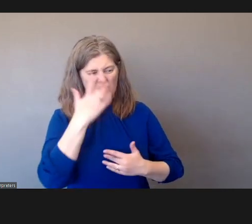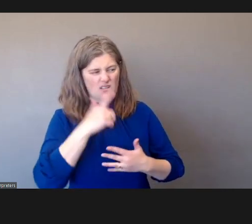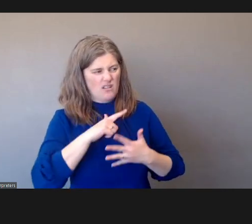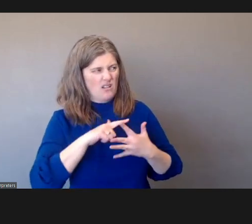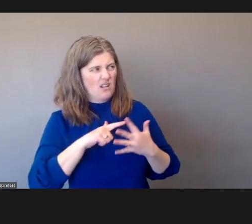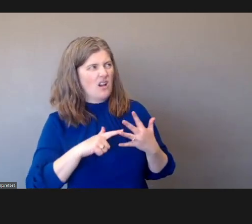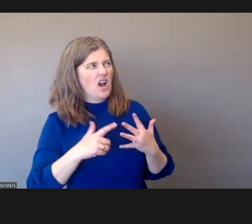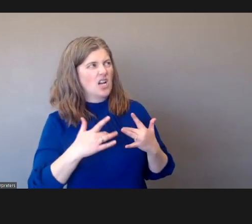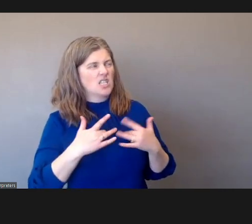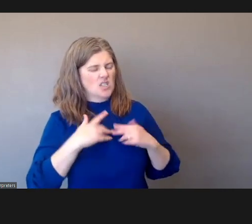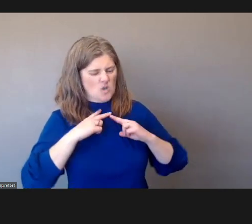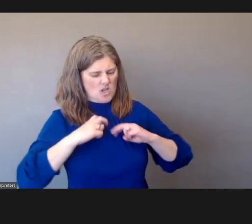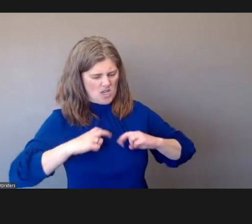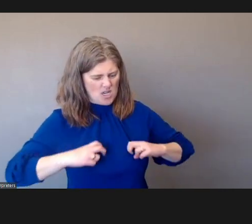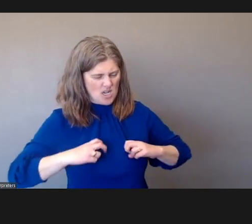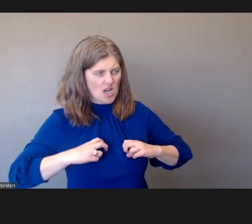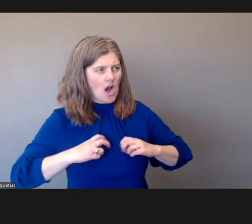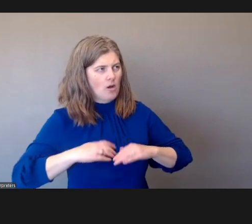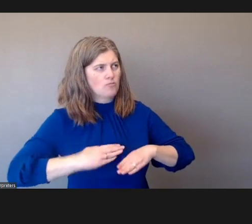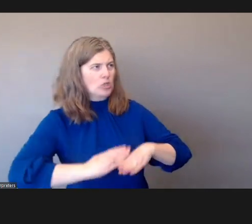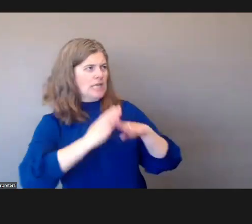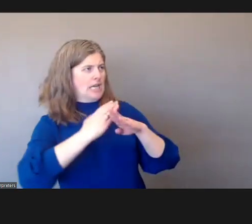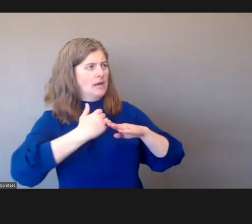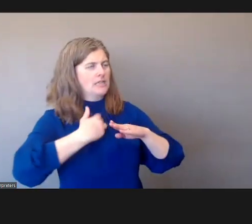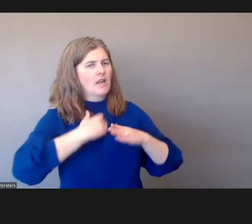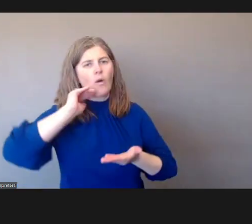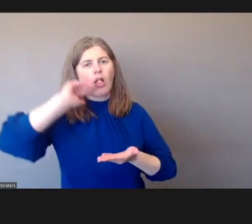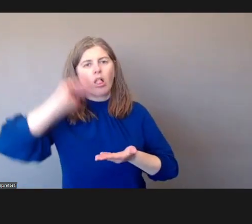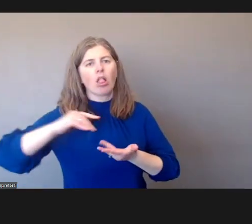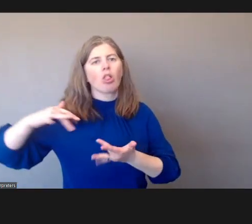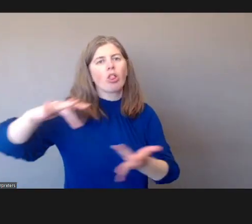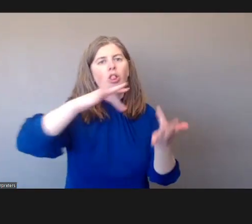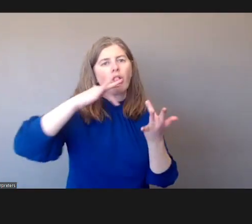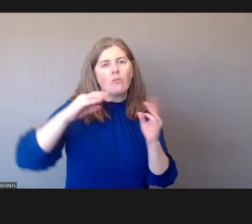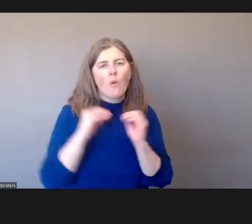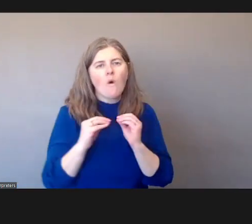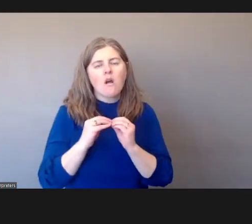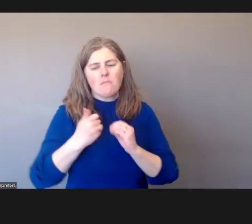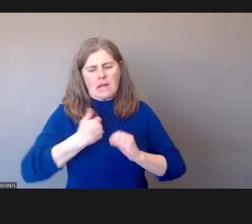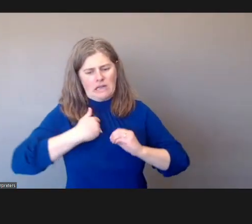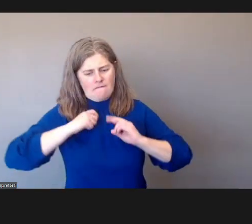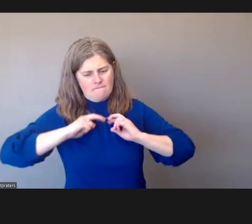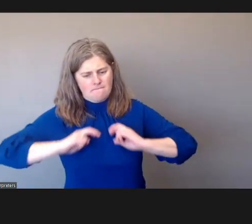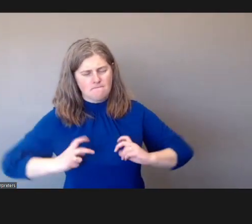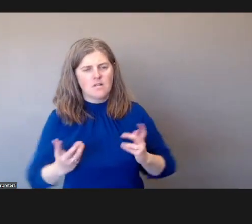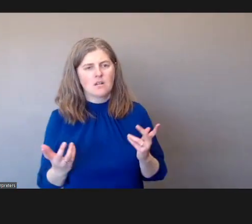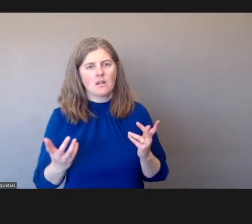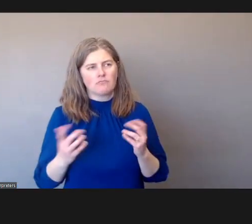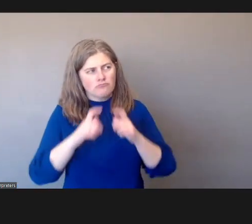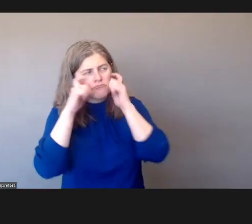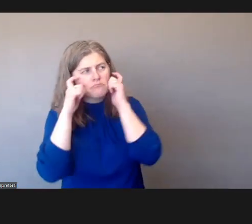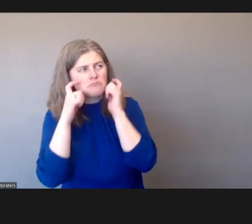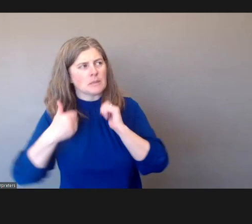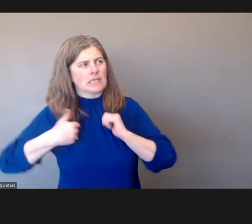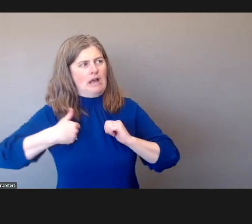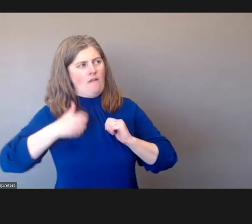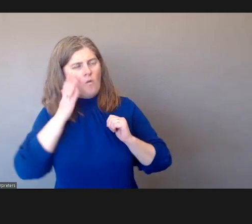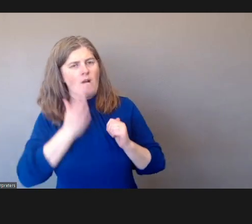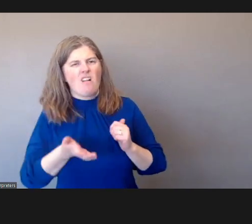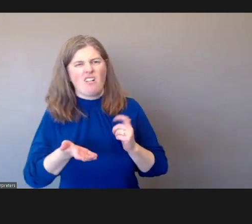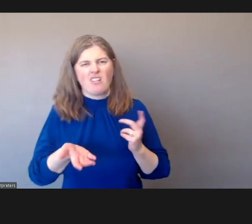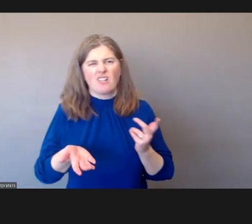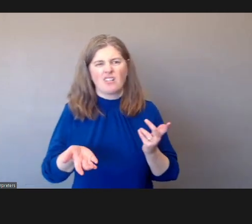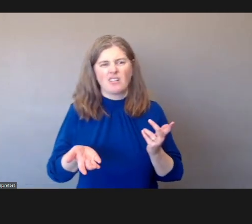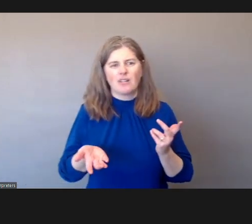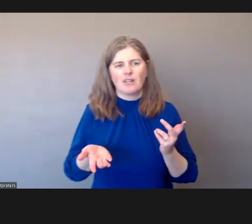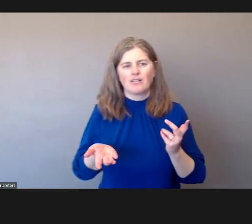everyone redoubles their efforts and reduces mobility and, puts their mask back on and things like that. And I think those